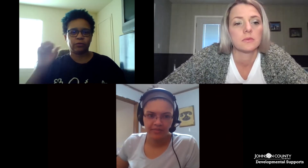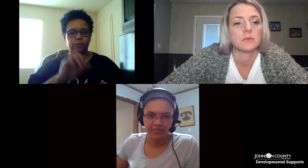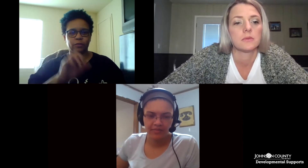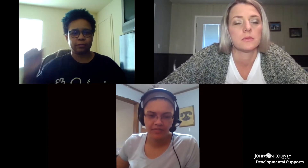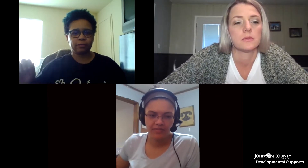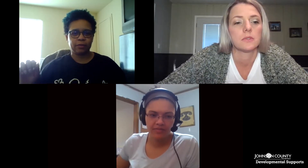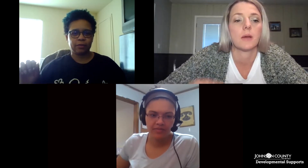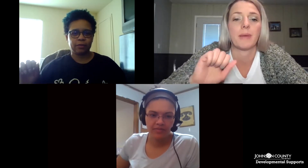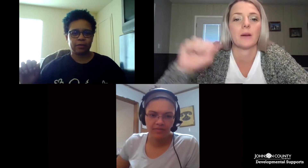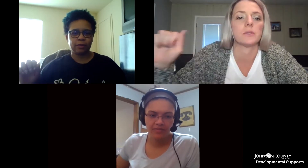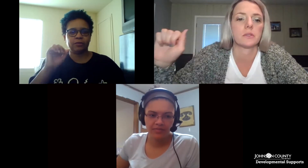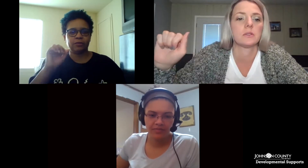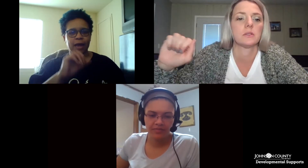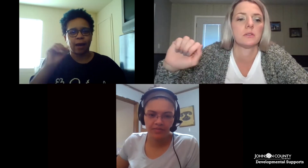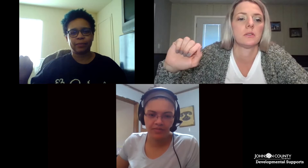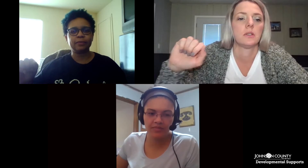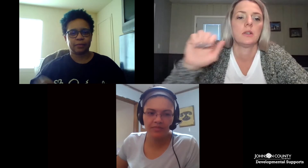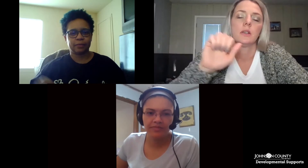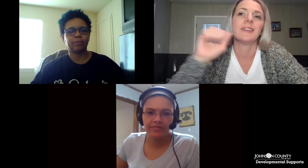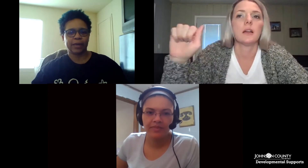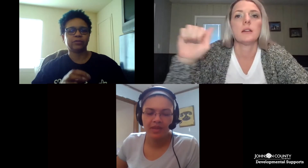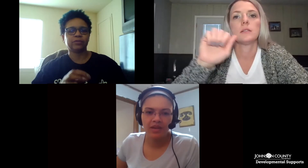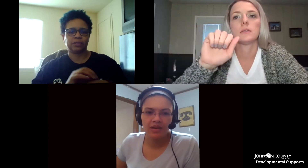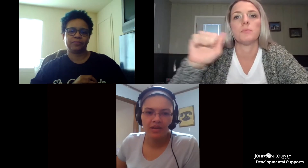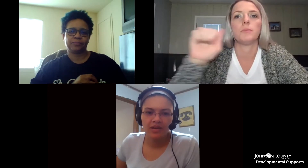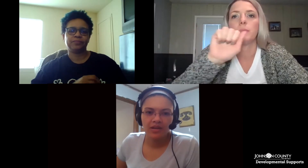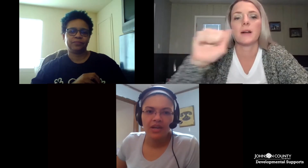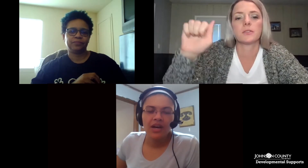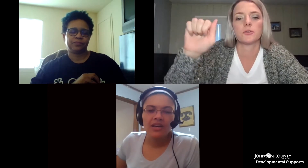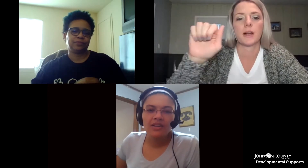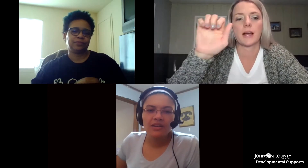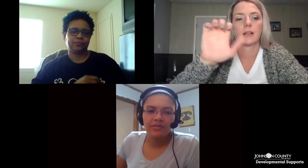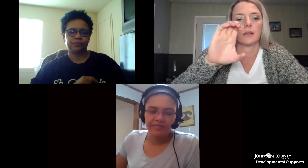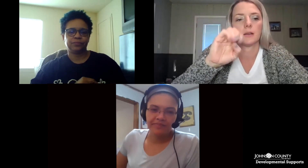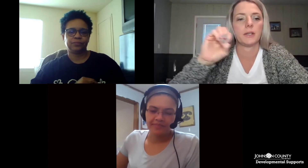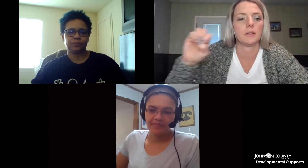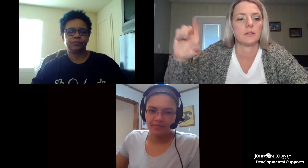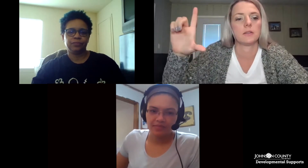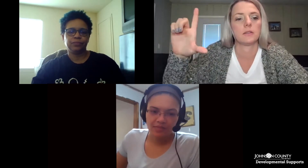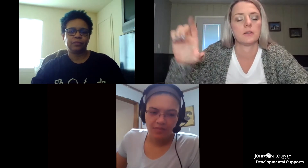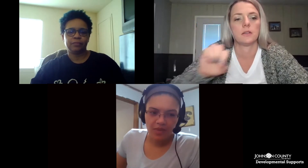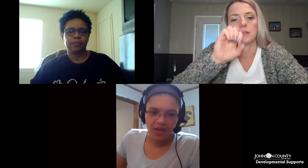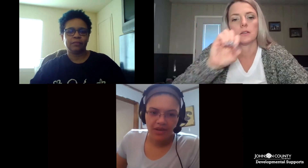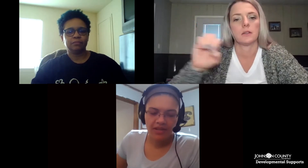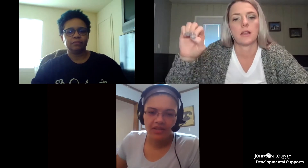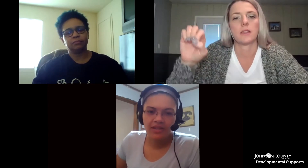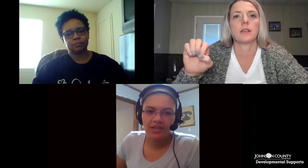the a bounce. Yeah, a bounce. Yeah. Bounce or drag. I mean, I